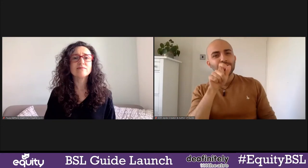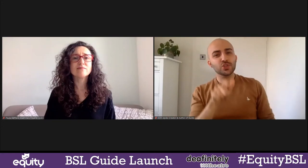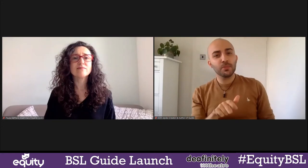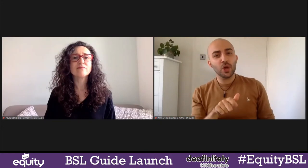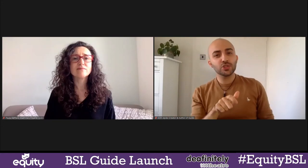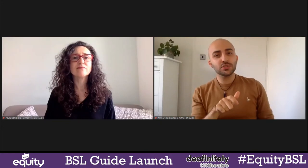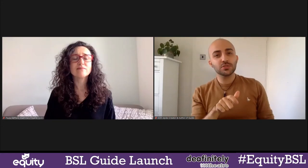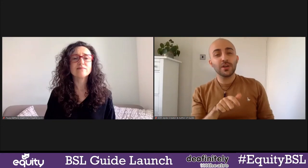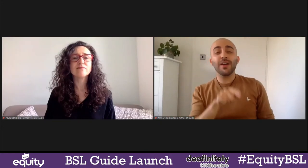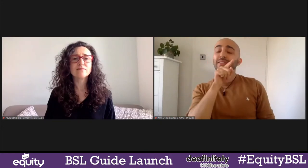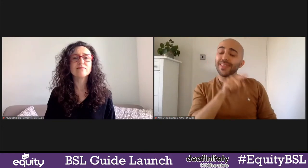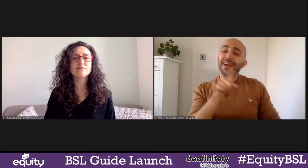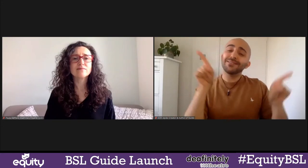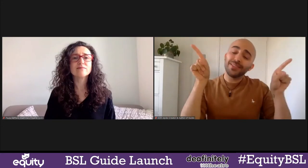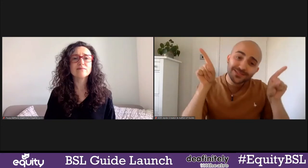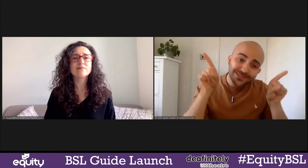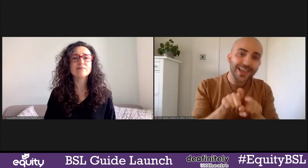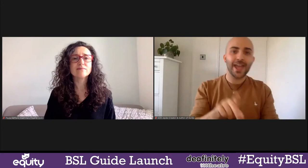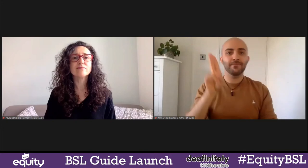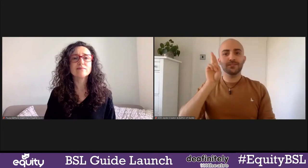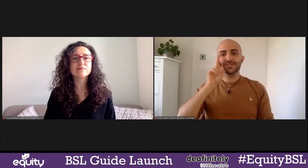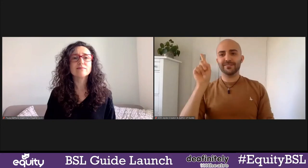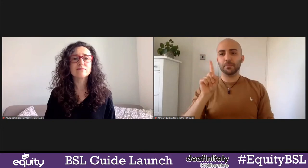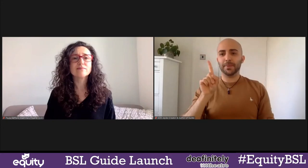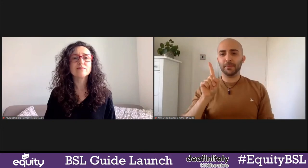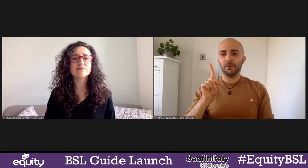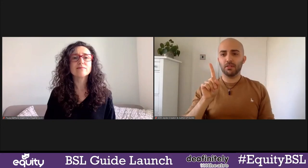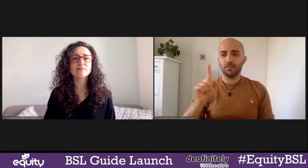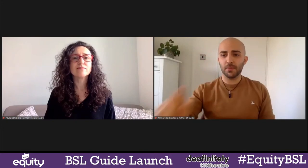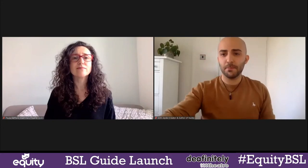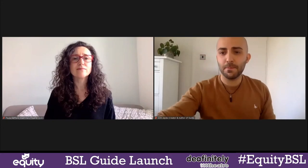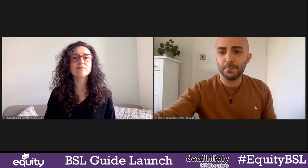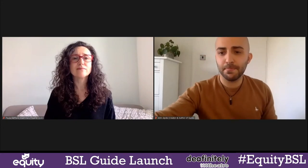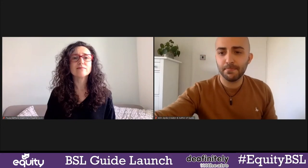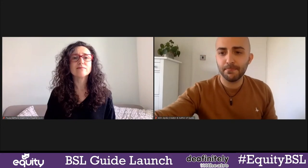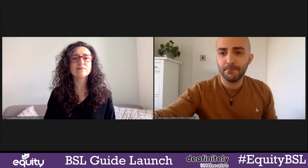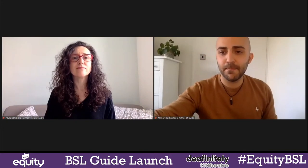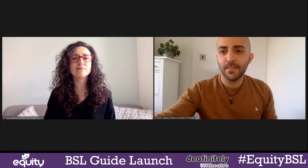How would you feel about that? That's exactly what is happening to deaf actors.